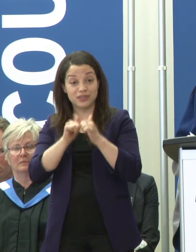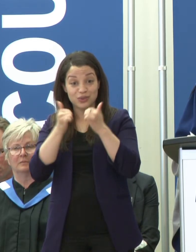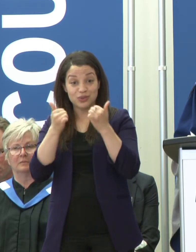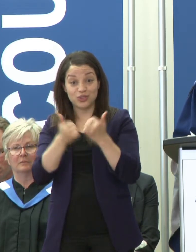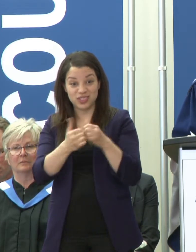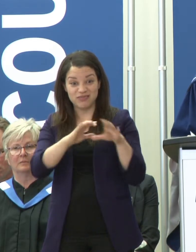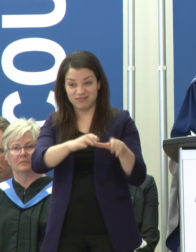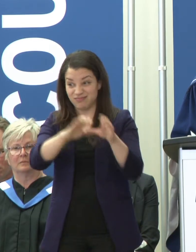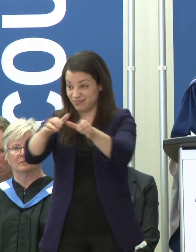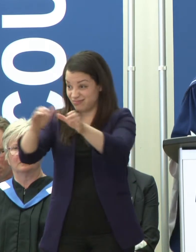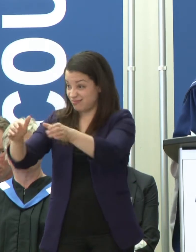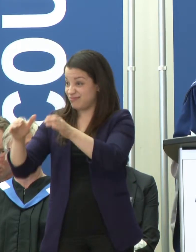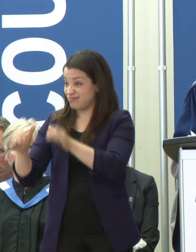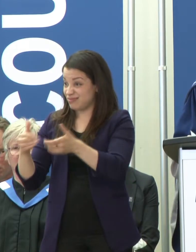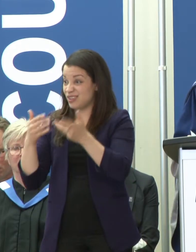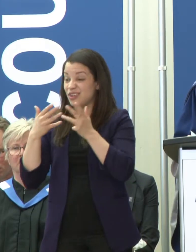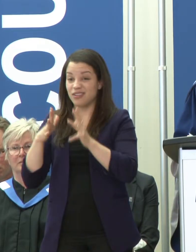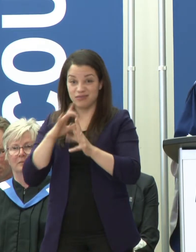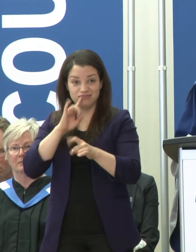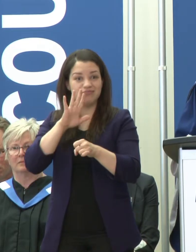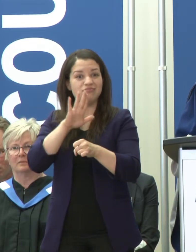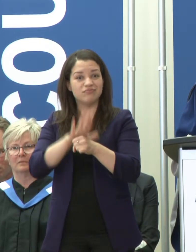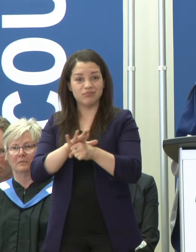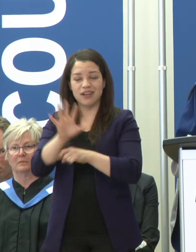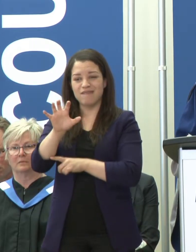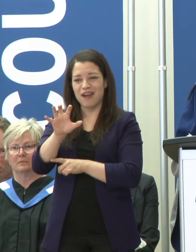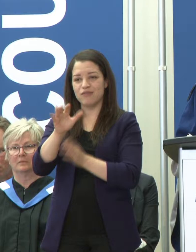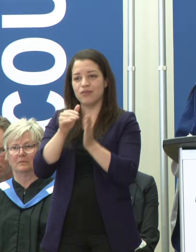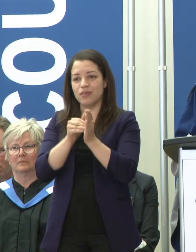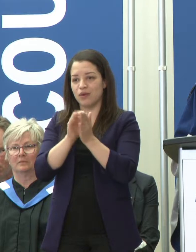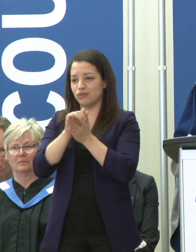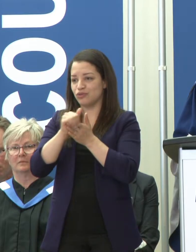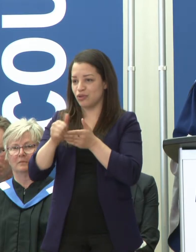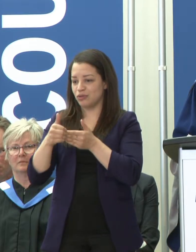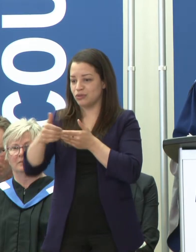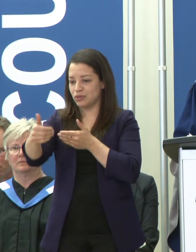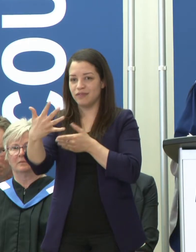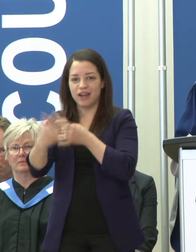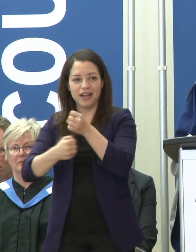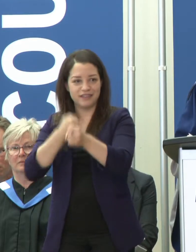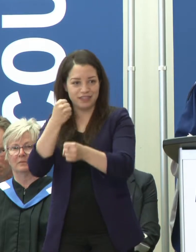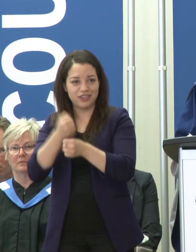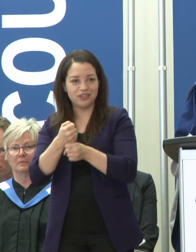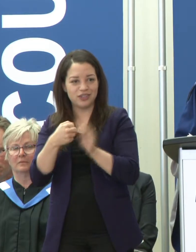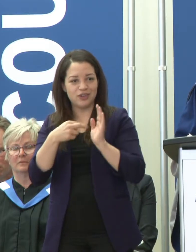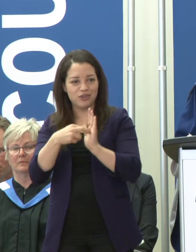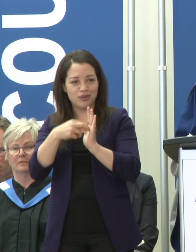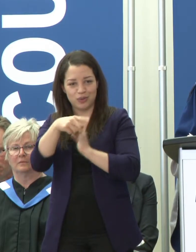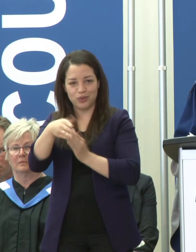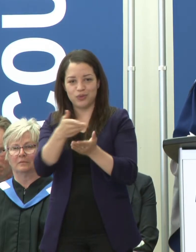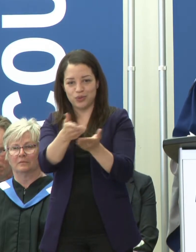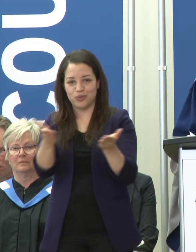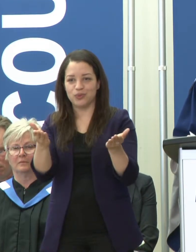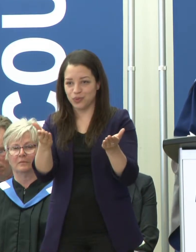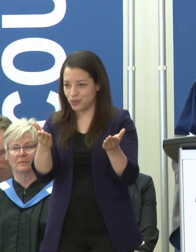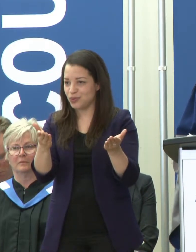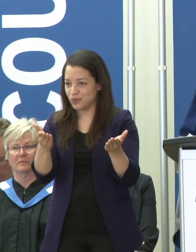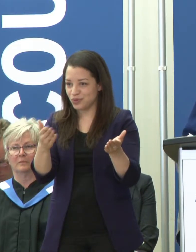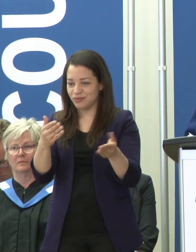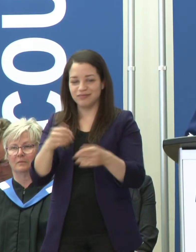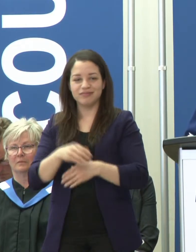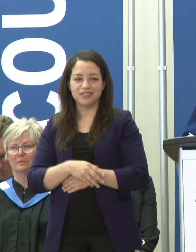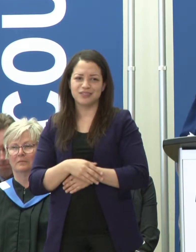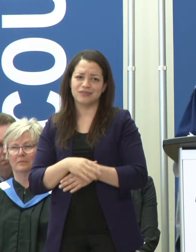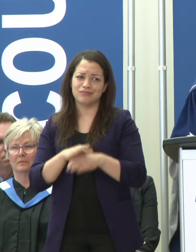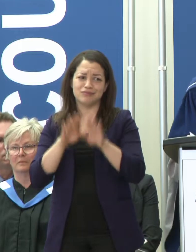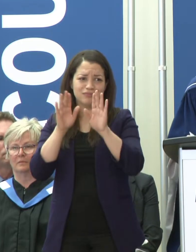have pledged $500,000 over 5 years on behalf of each and every one of you to the campaign. And I think that